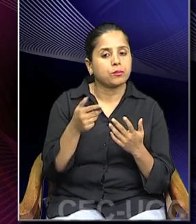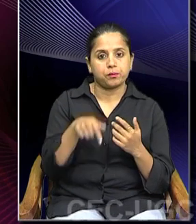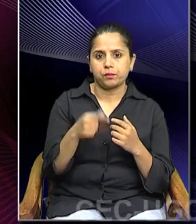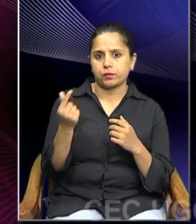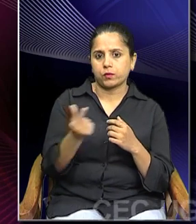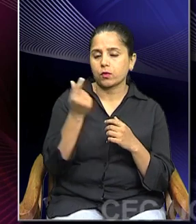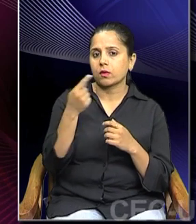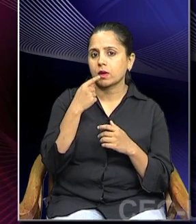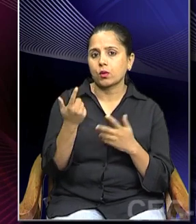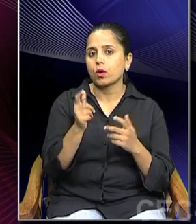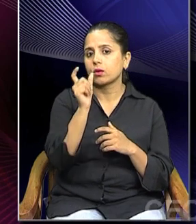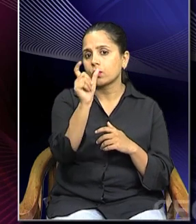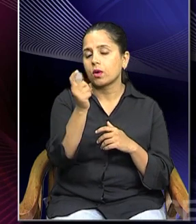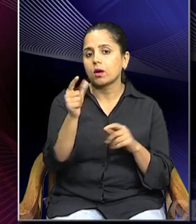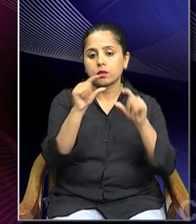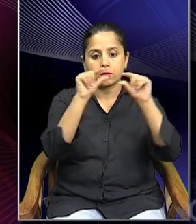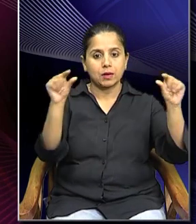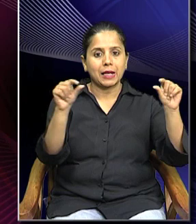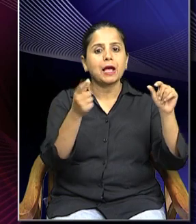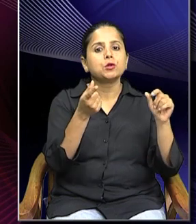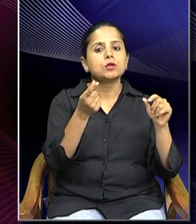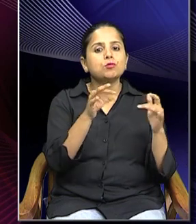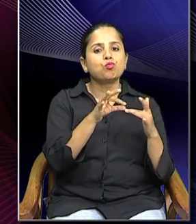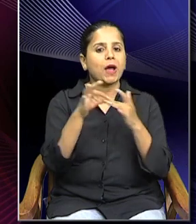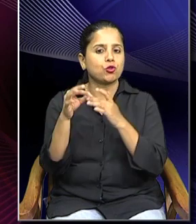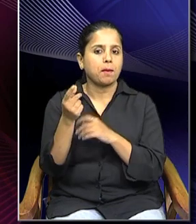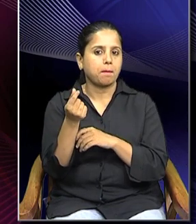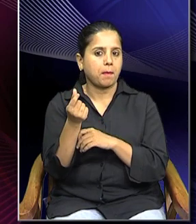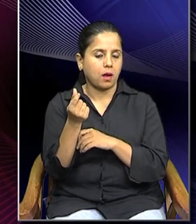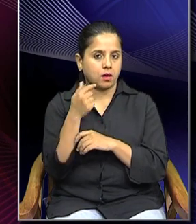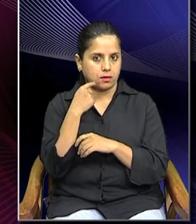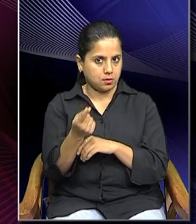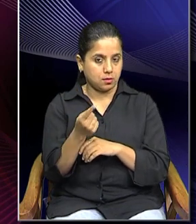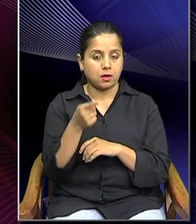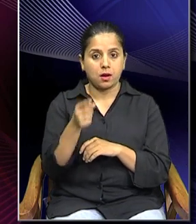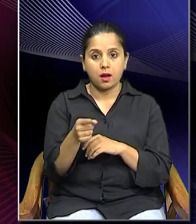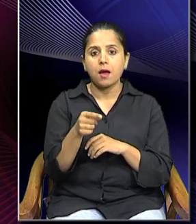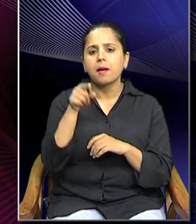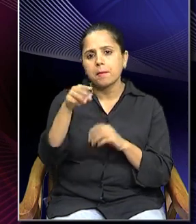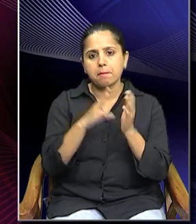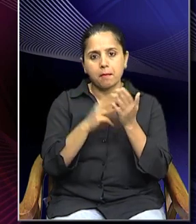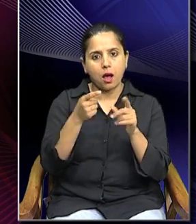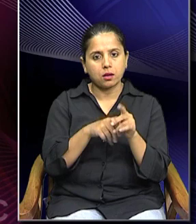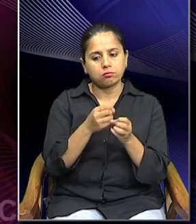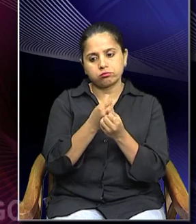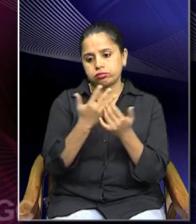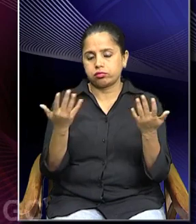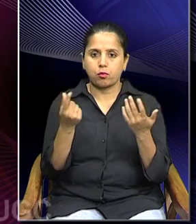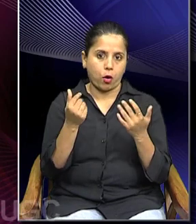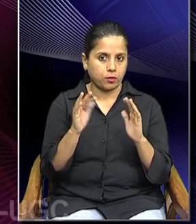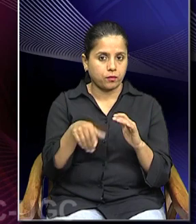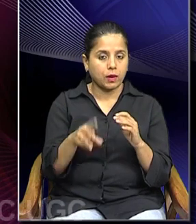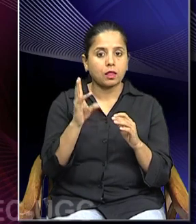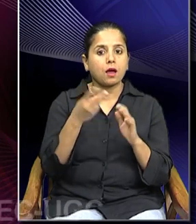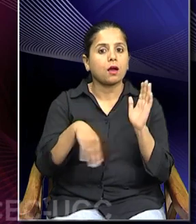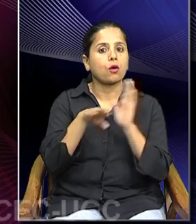the phrase special monies, money in plural, and this is the third stage